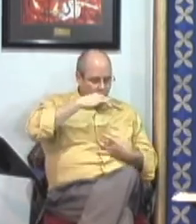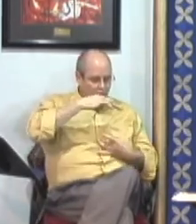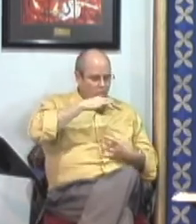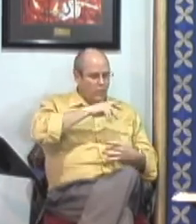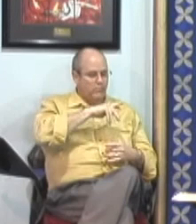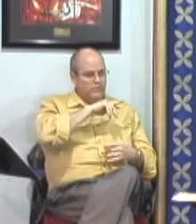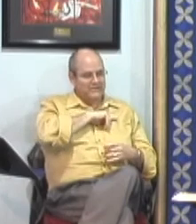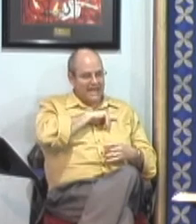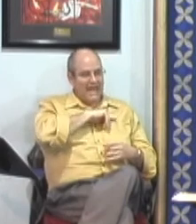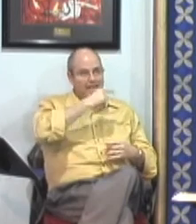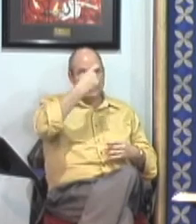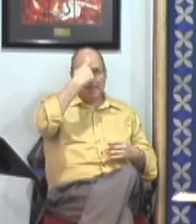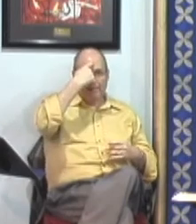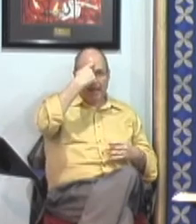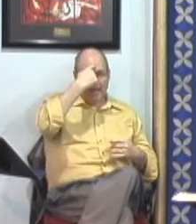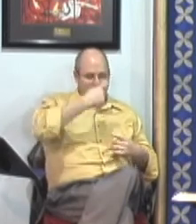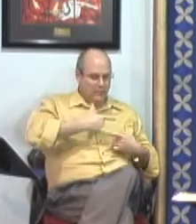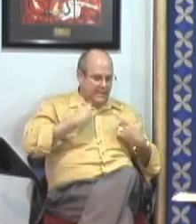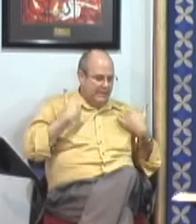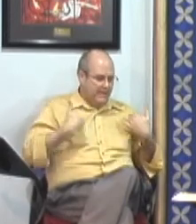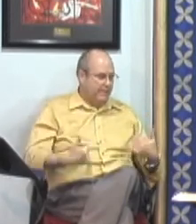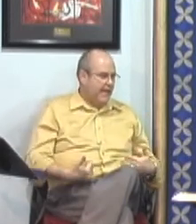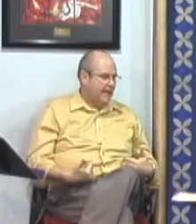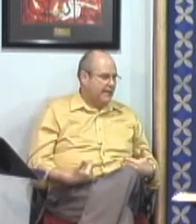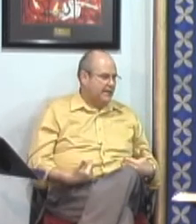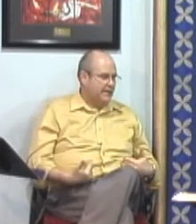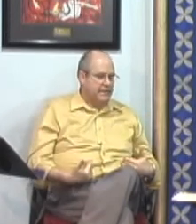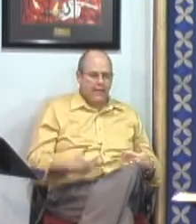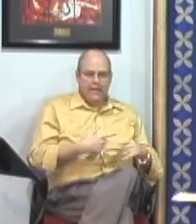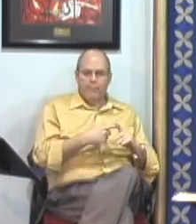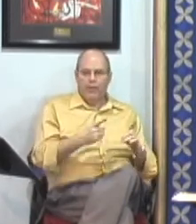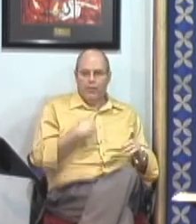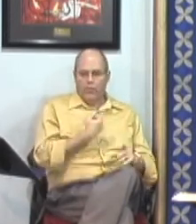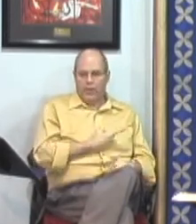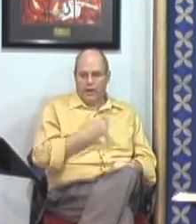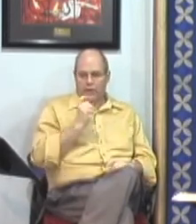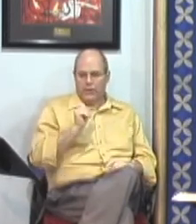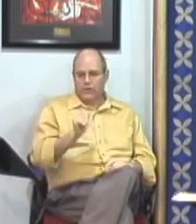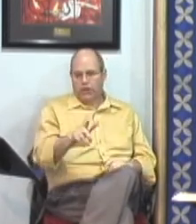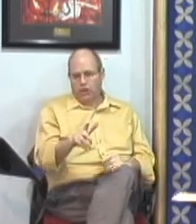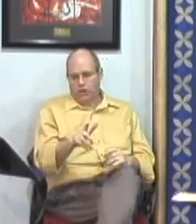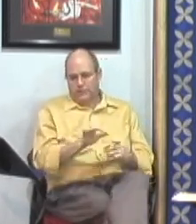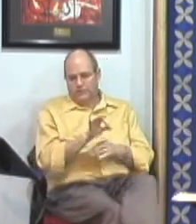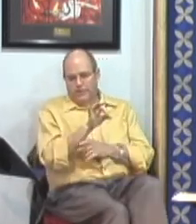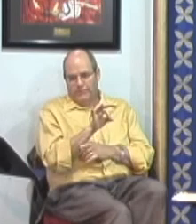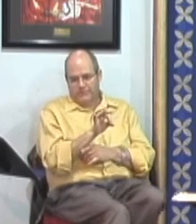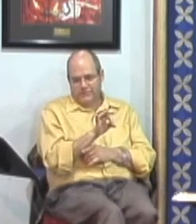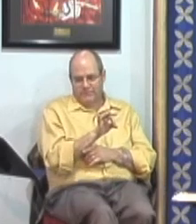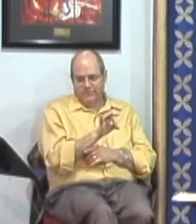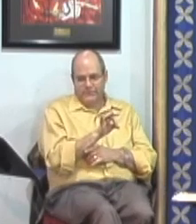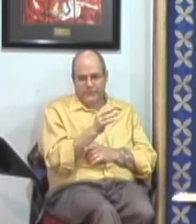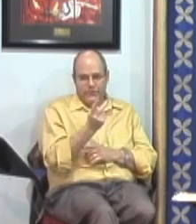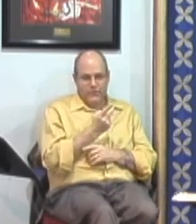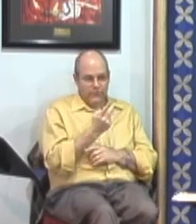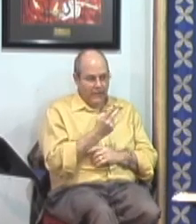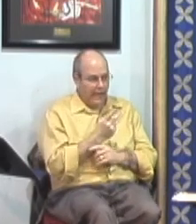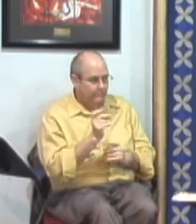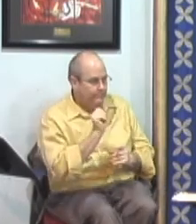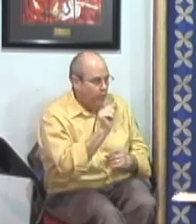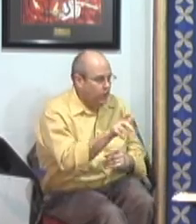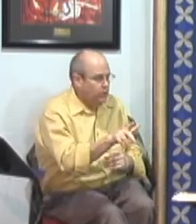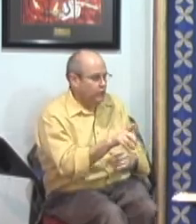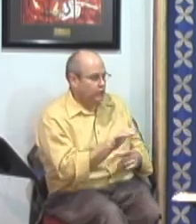and a mind, and we live in a body. But we are eternal spirits. Do you realize that? You and I are